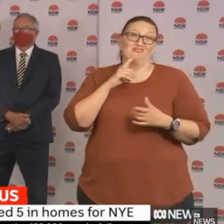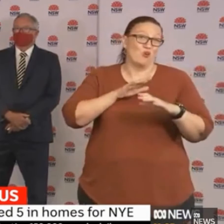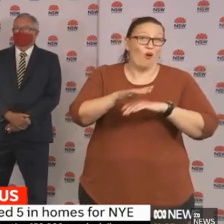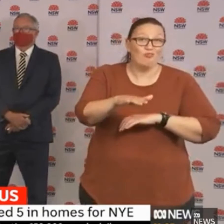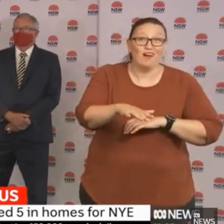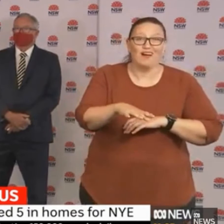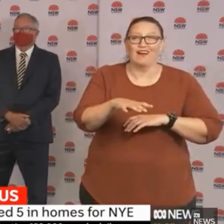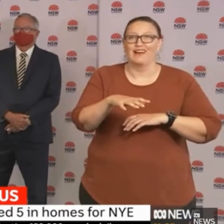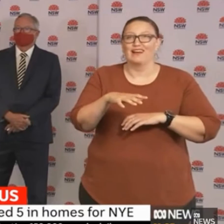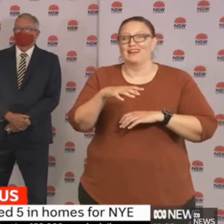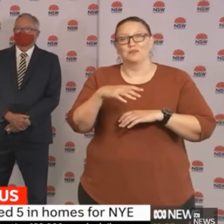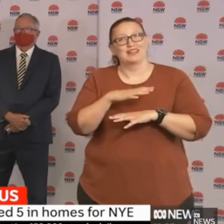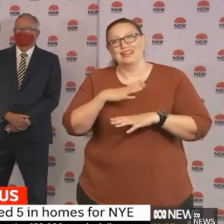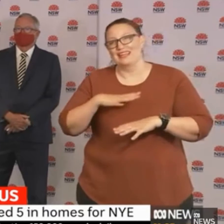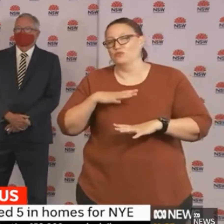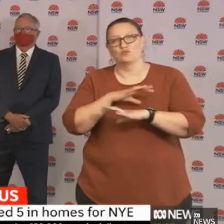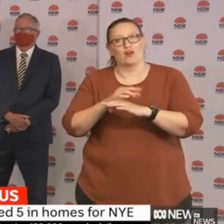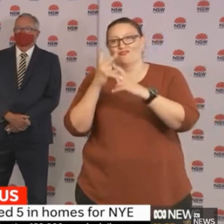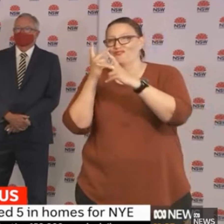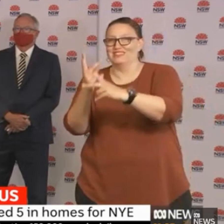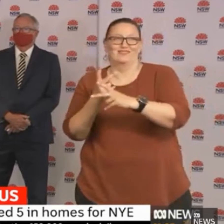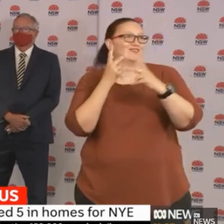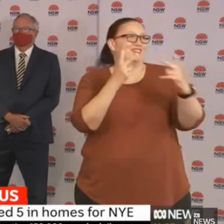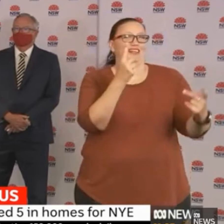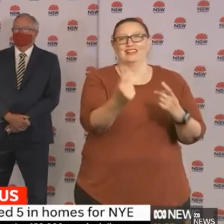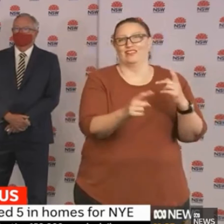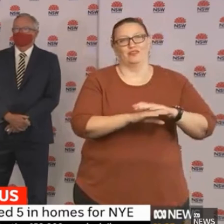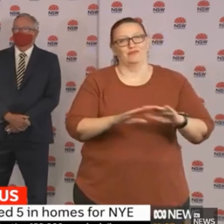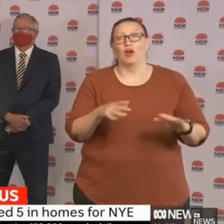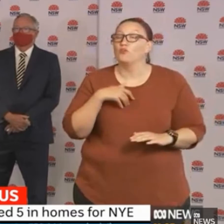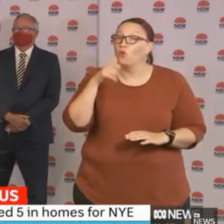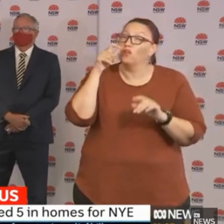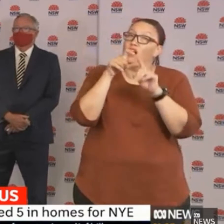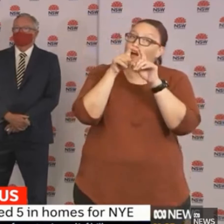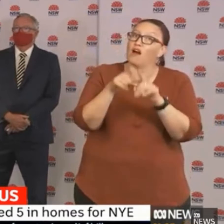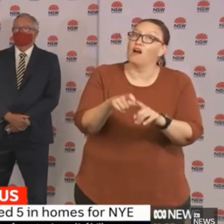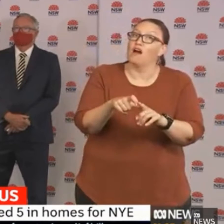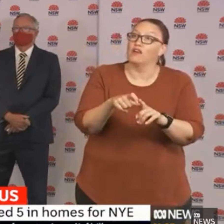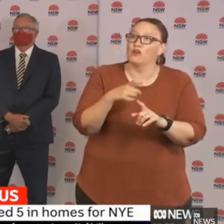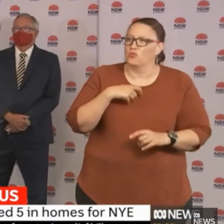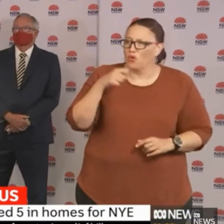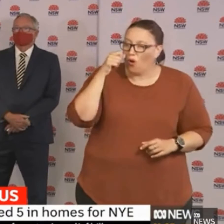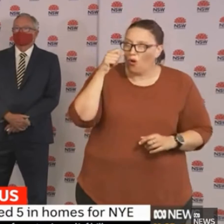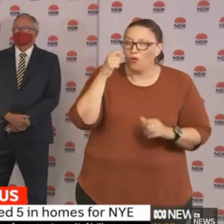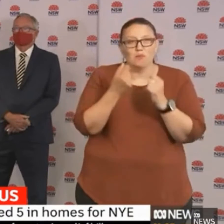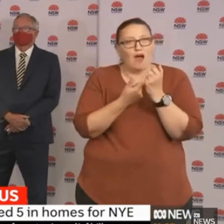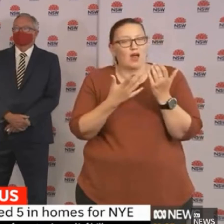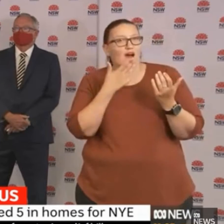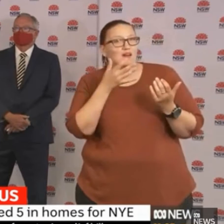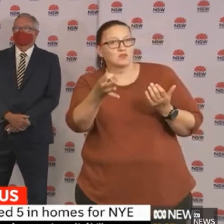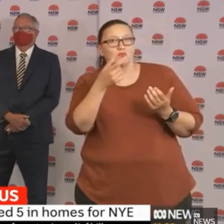but if we ask you to do the hard yards now, we're confident that we'll be able to regain normality much sooner than anticipated, given